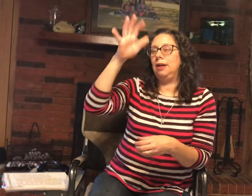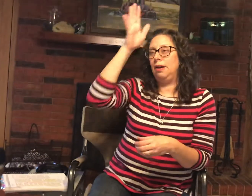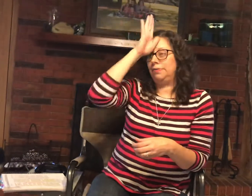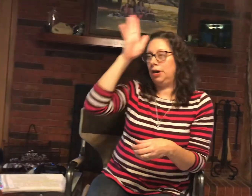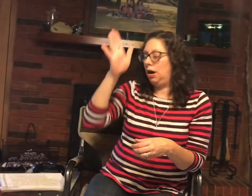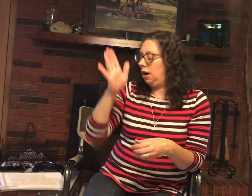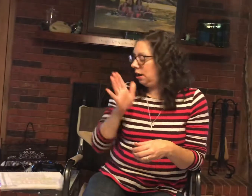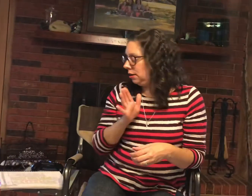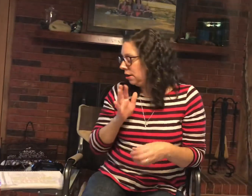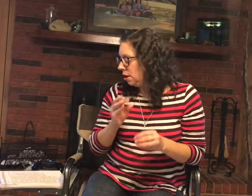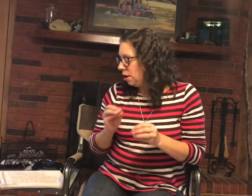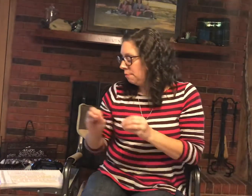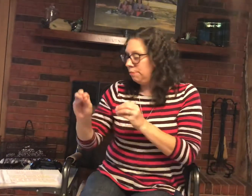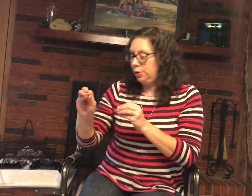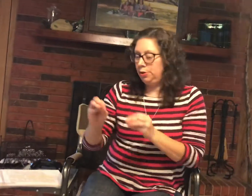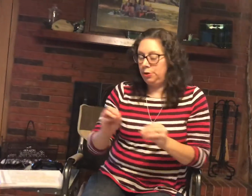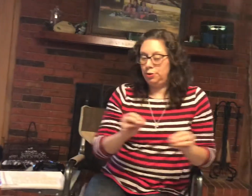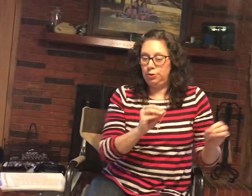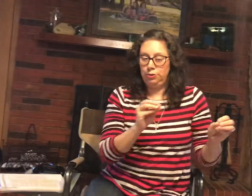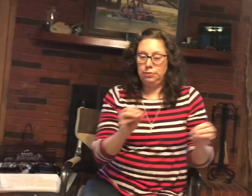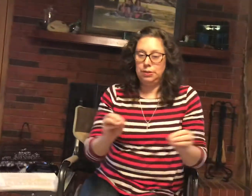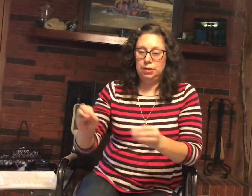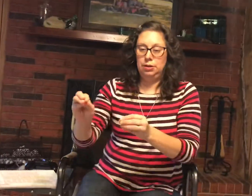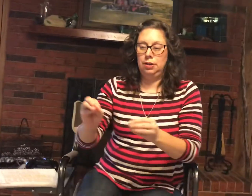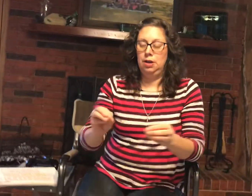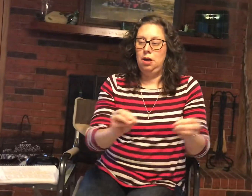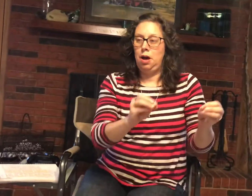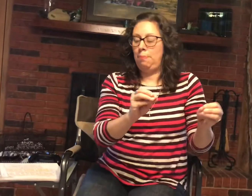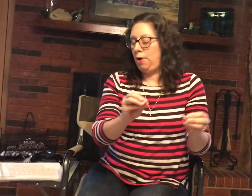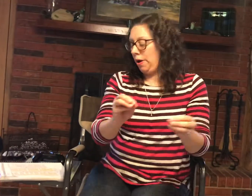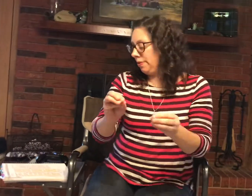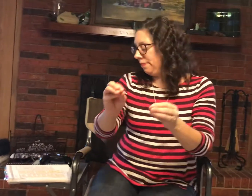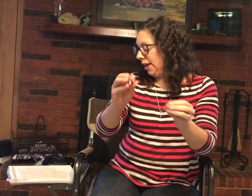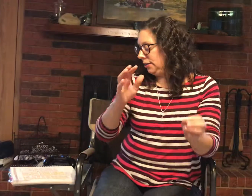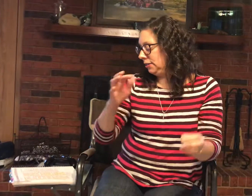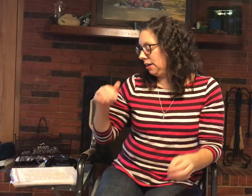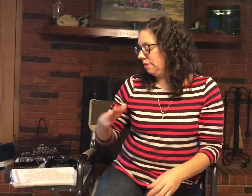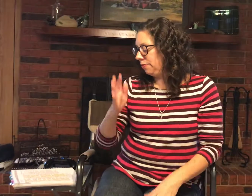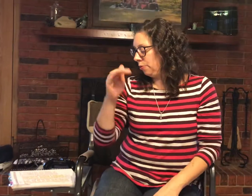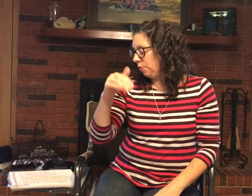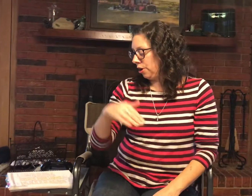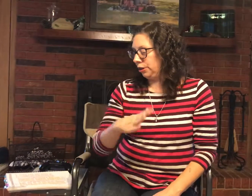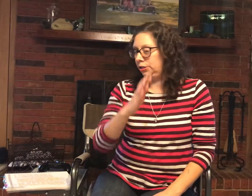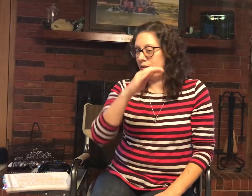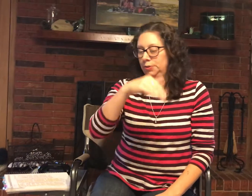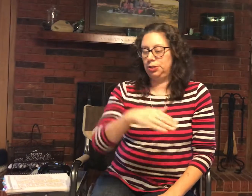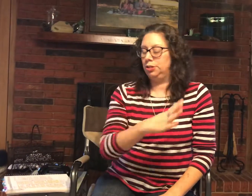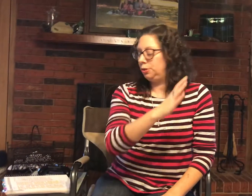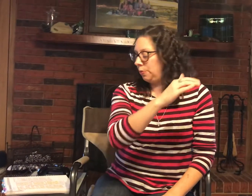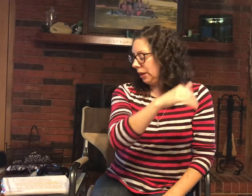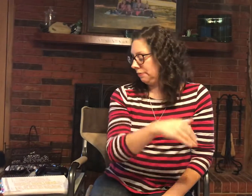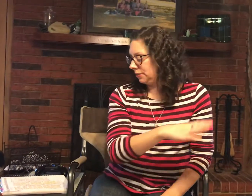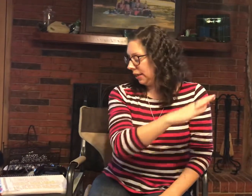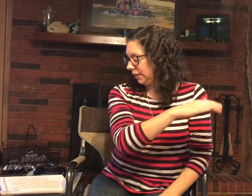of God moved upon the face of the waters. And we're just going to do waves like